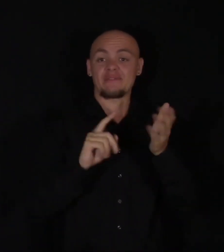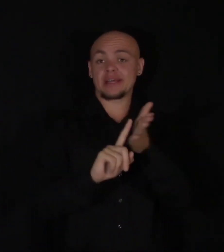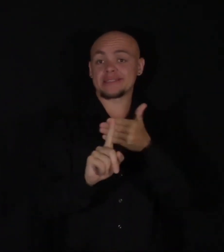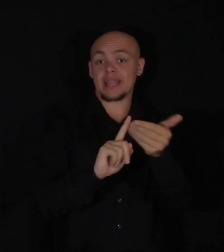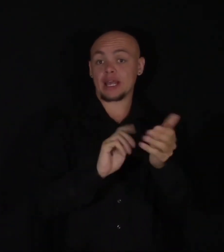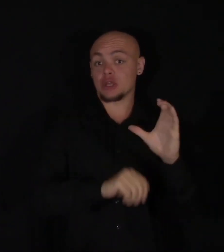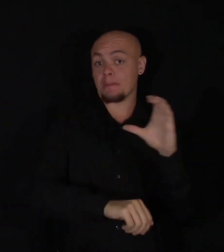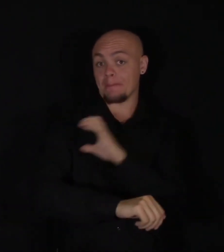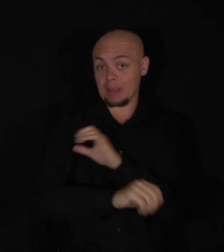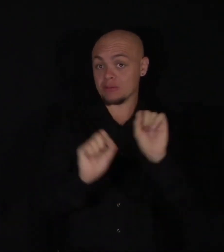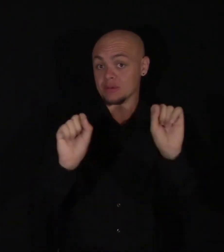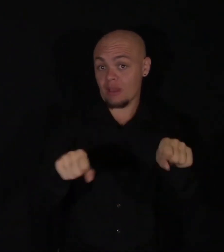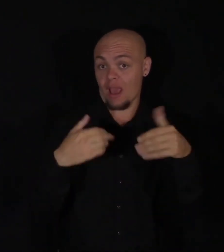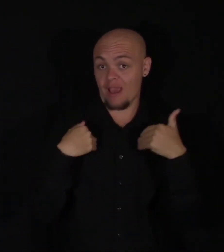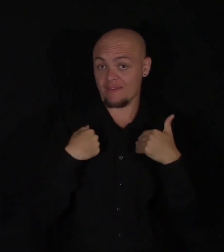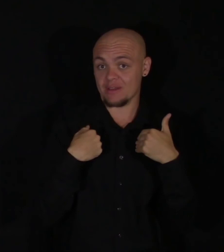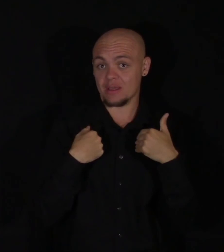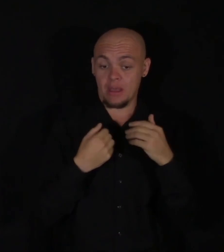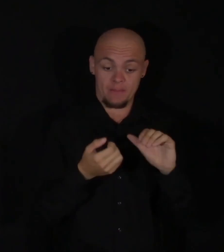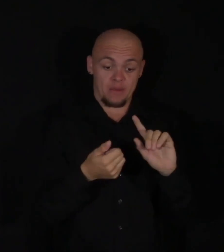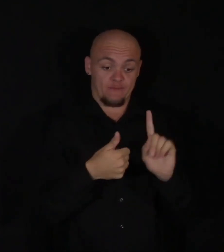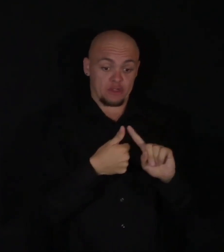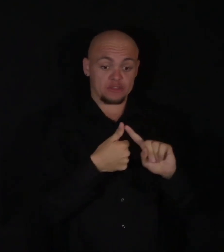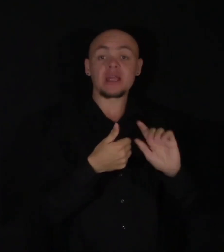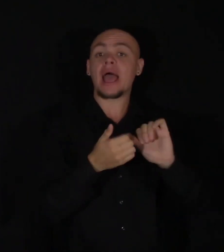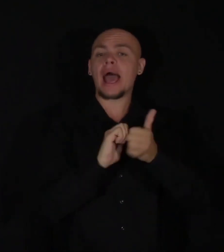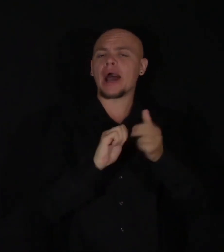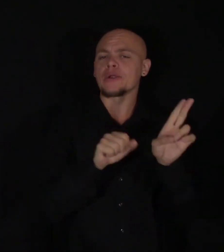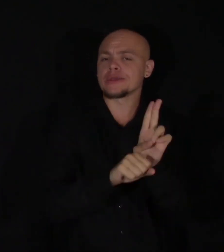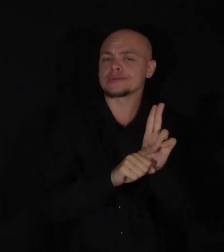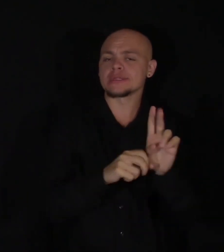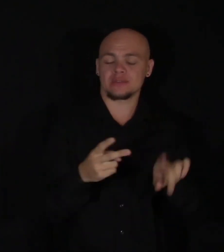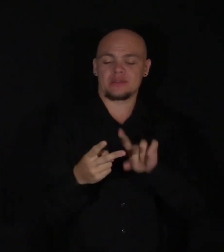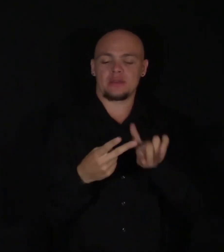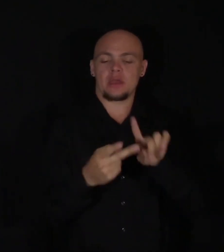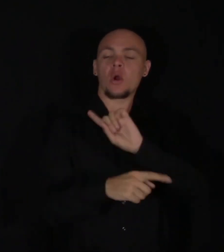learn how to use it and when.